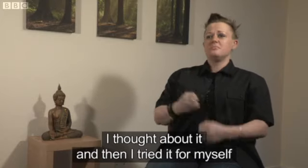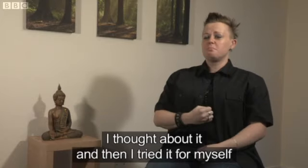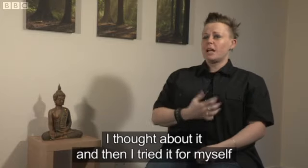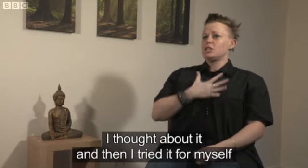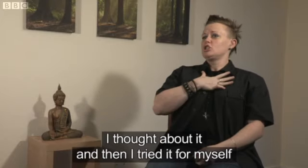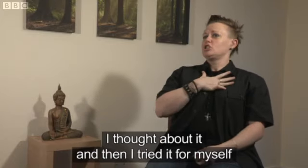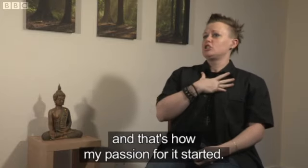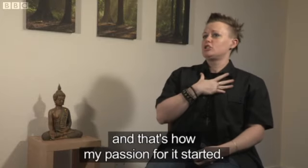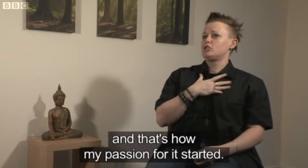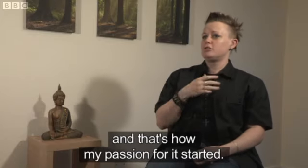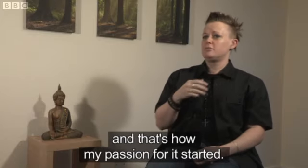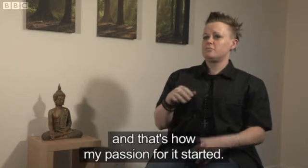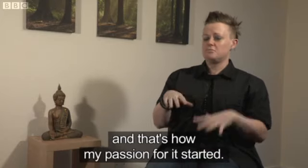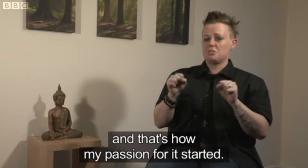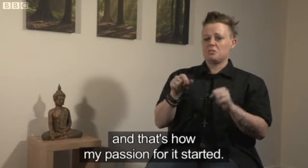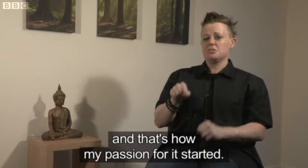myself, and that's how my passion for it started.